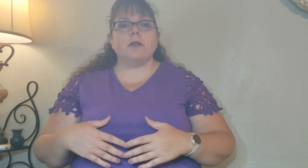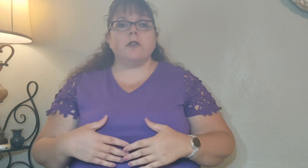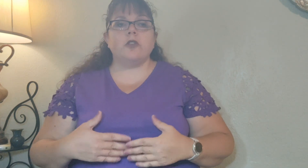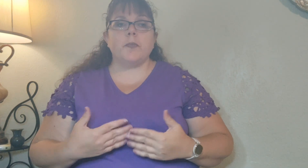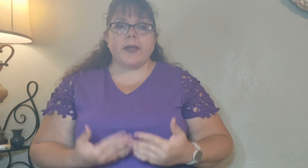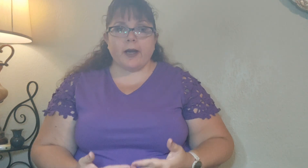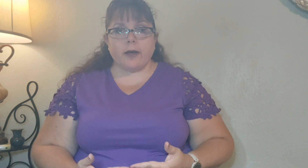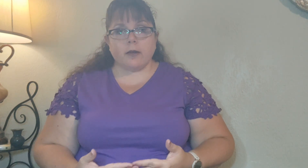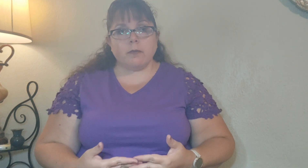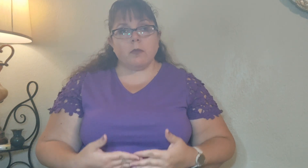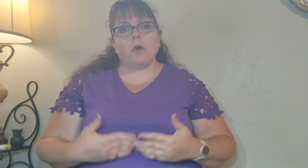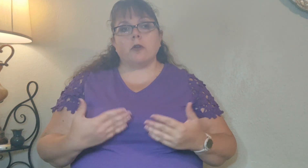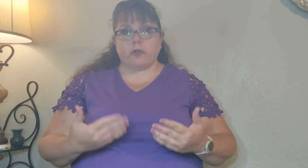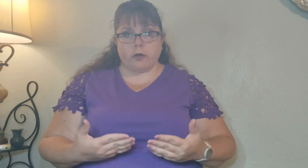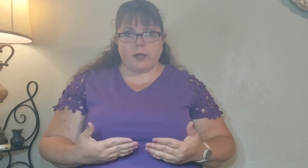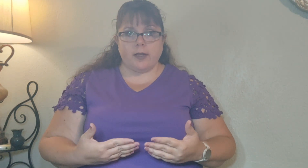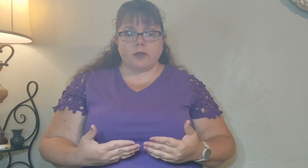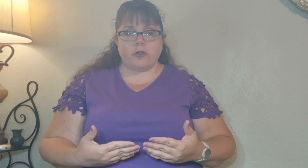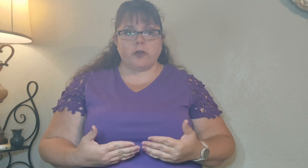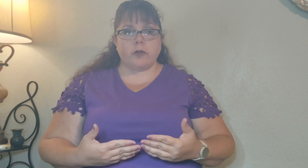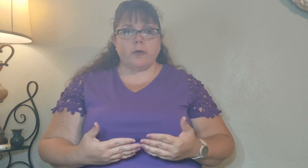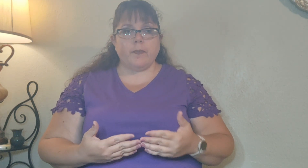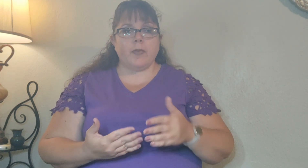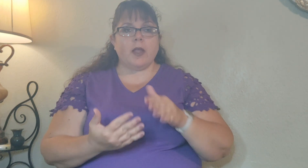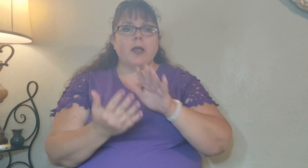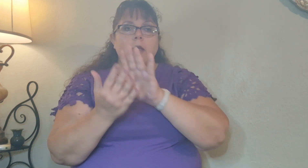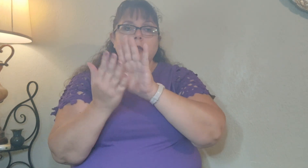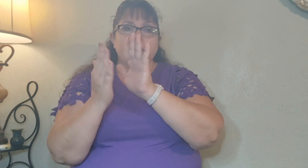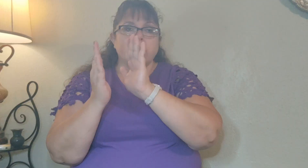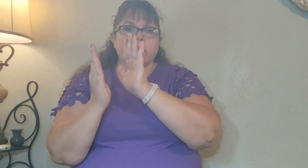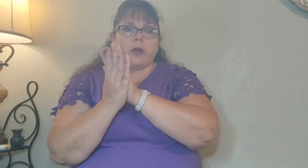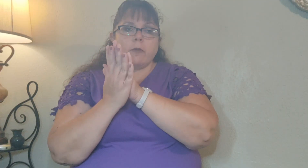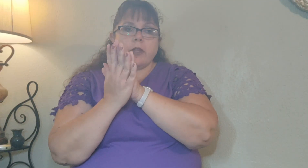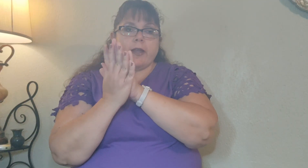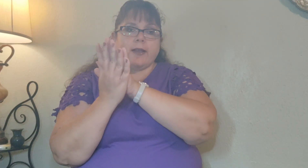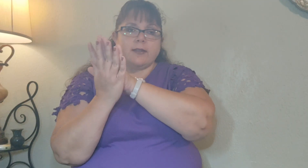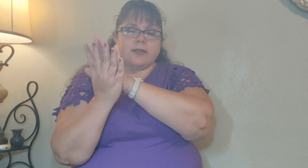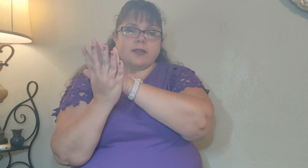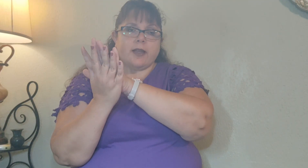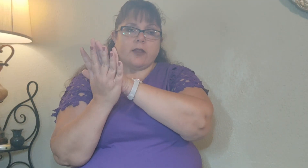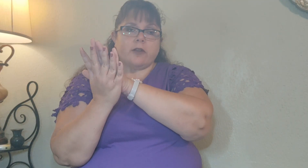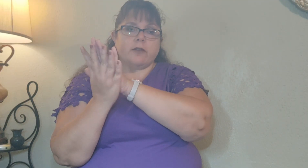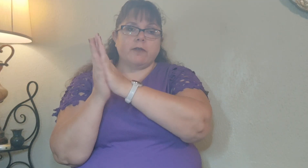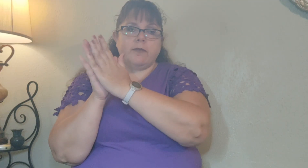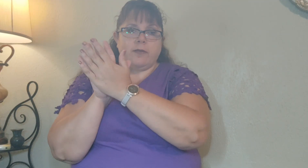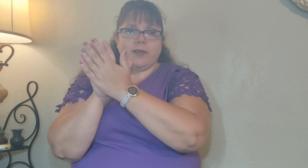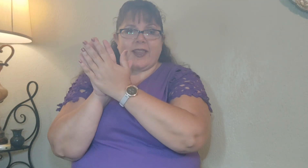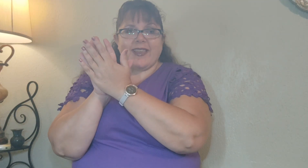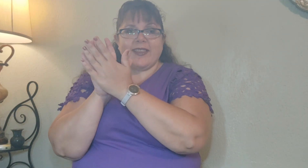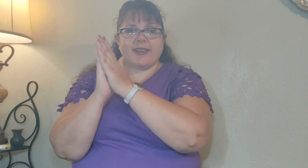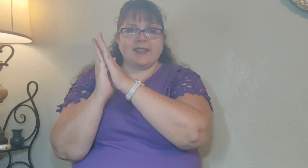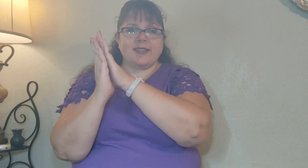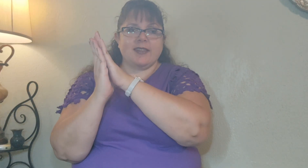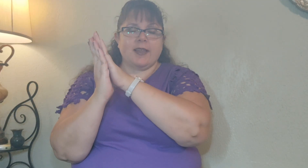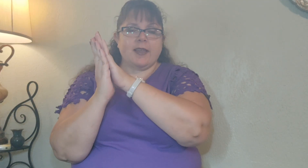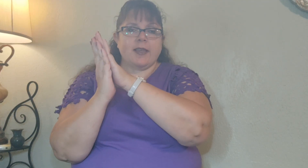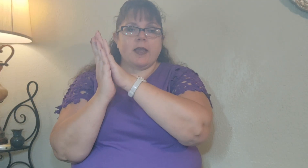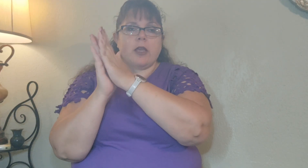And to become or turn into, you start with your hands together like this, and